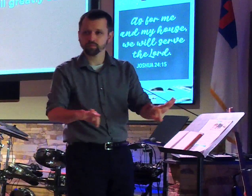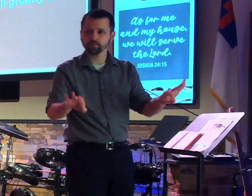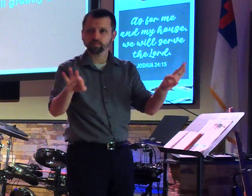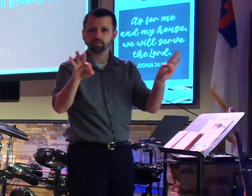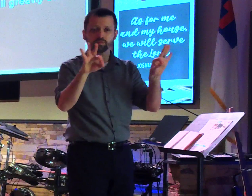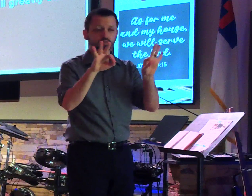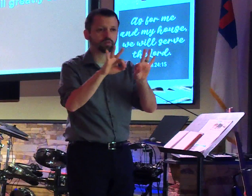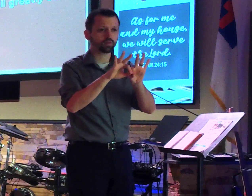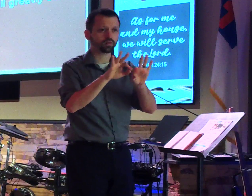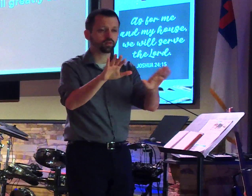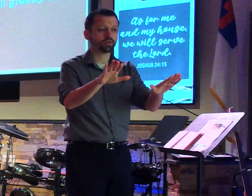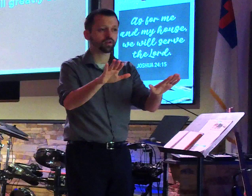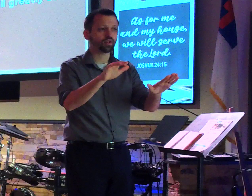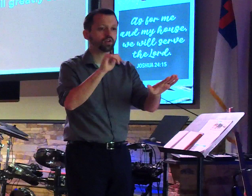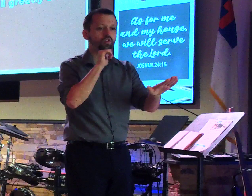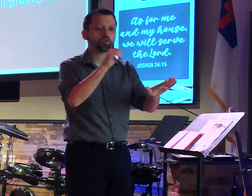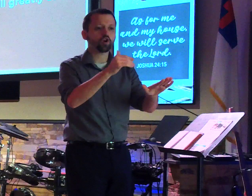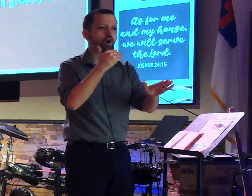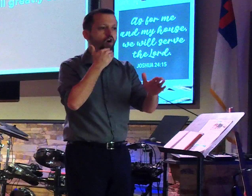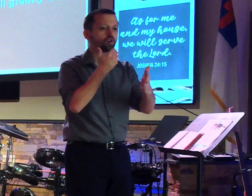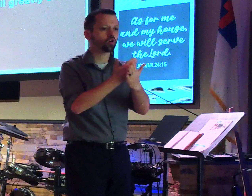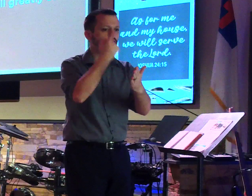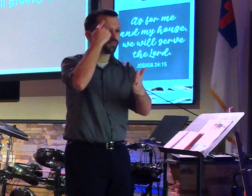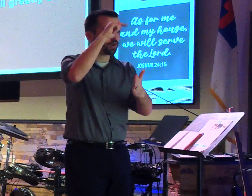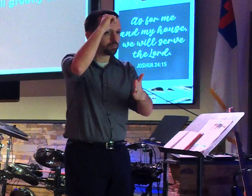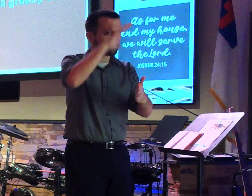not good for a man to be alone.